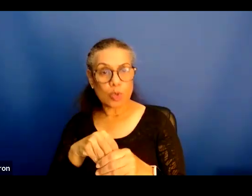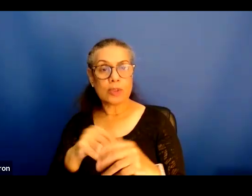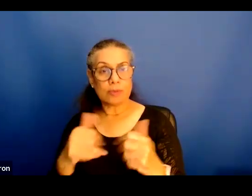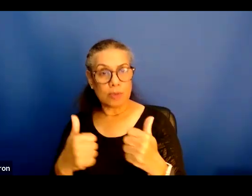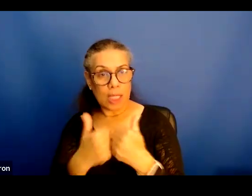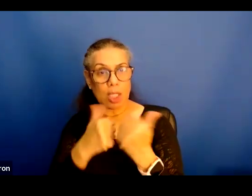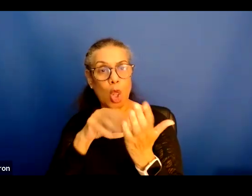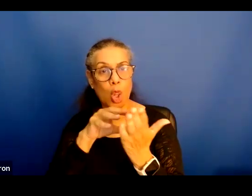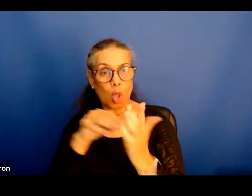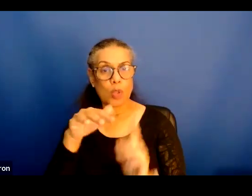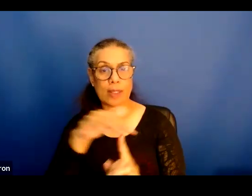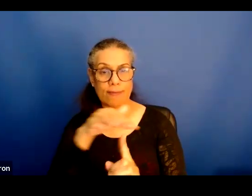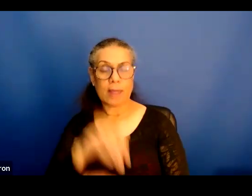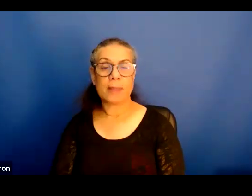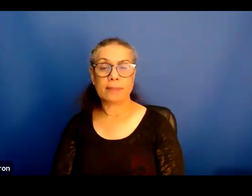affirming learning environments.